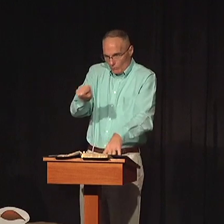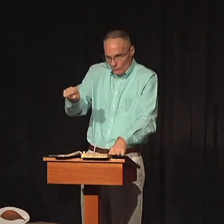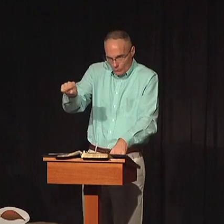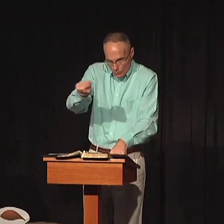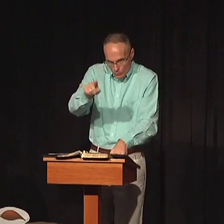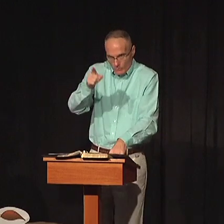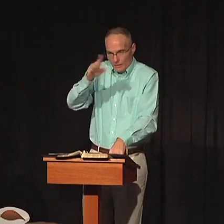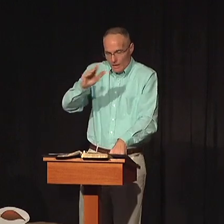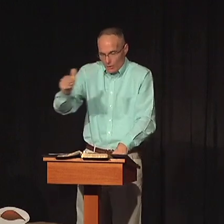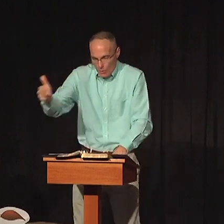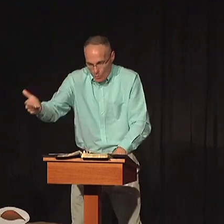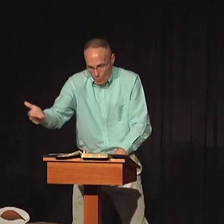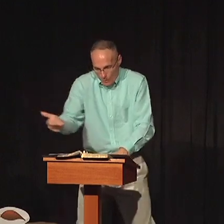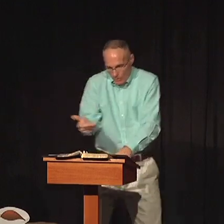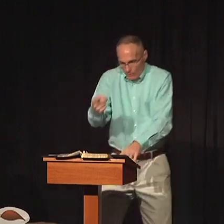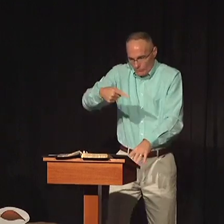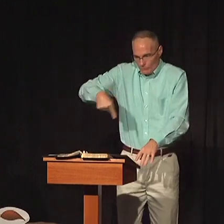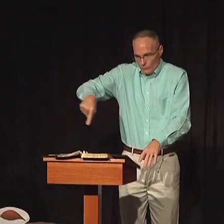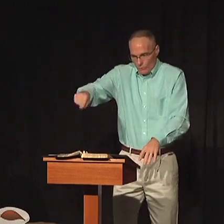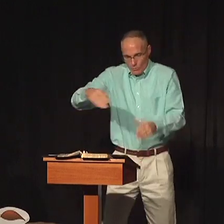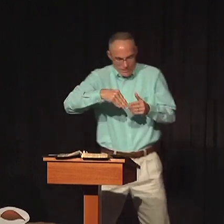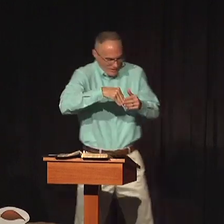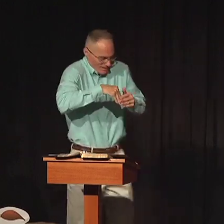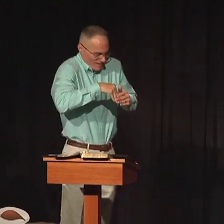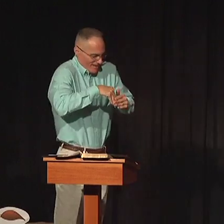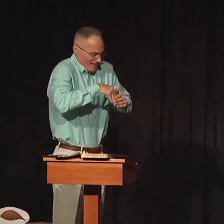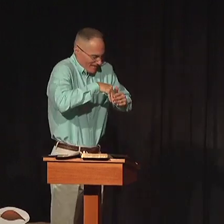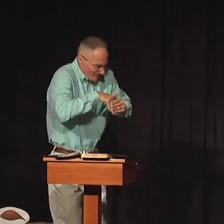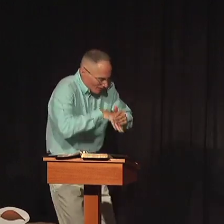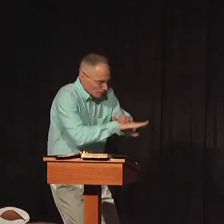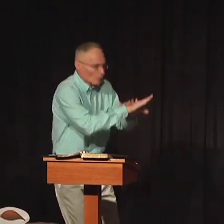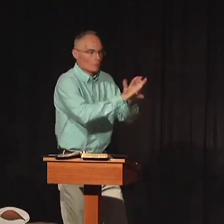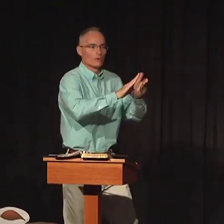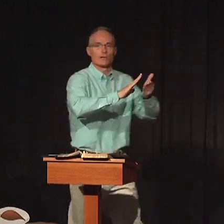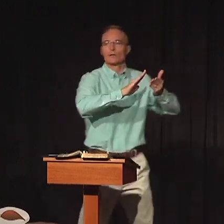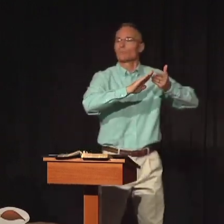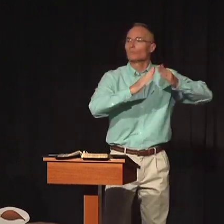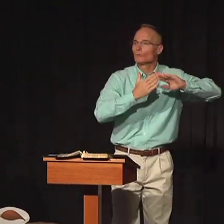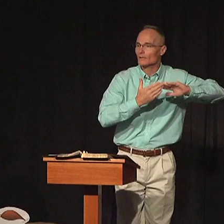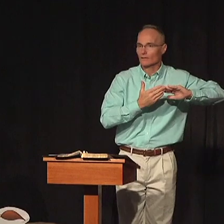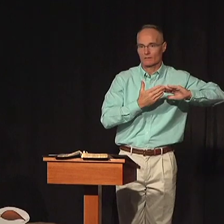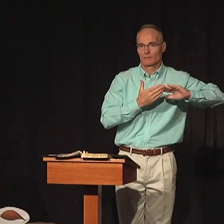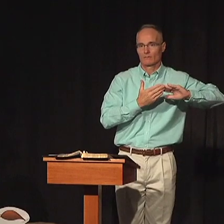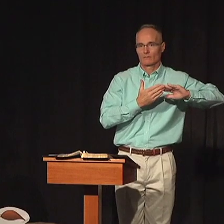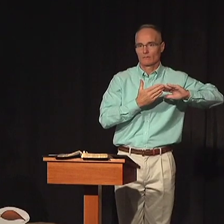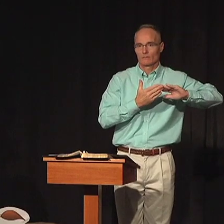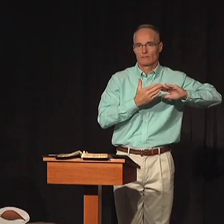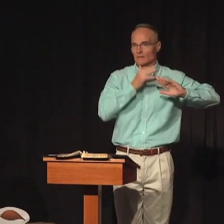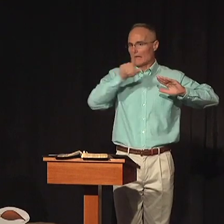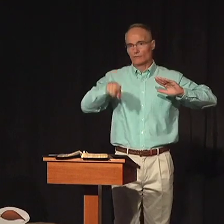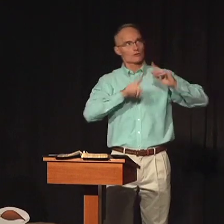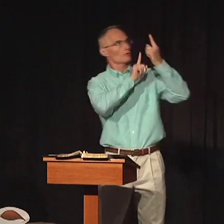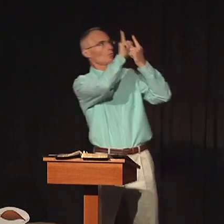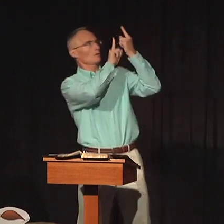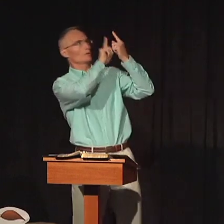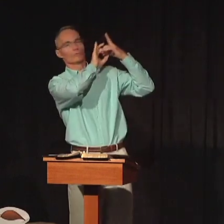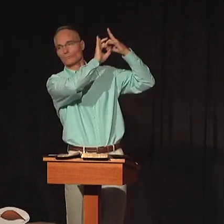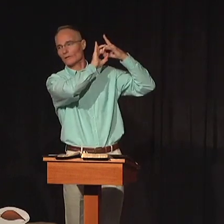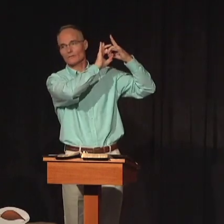God has called you and welcomed you into a community. It's not just